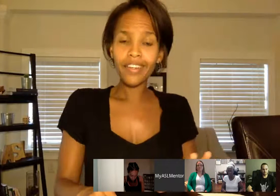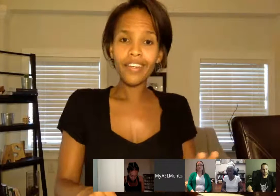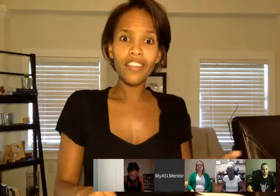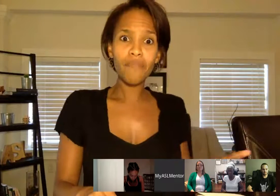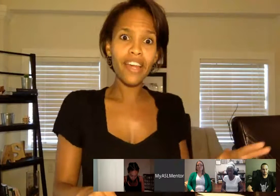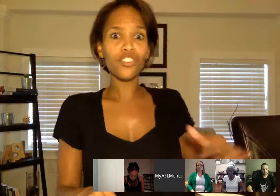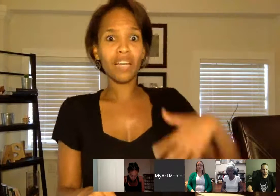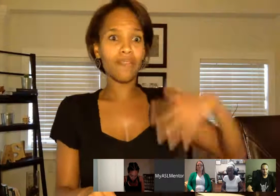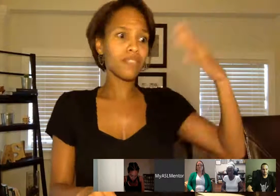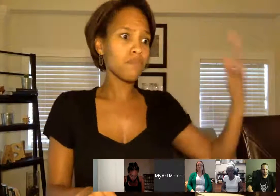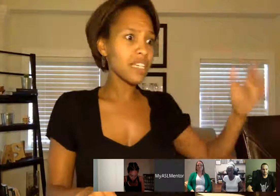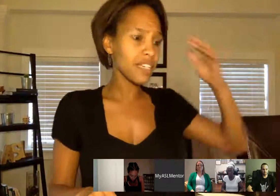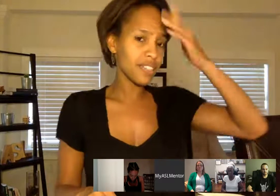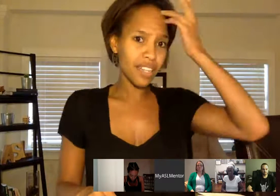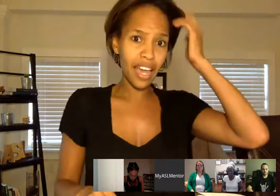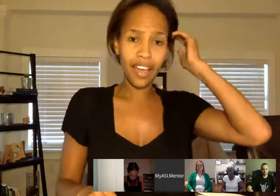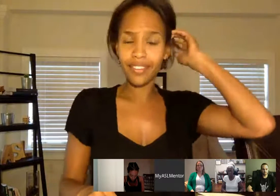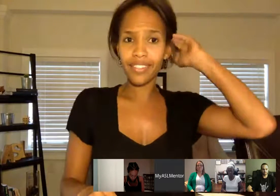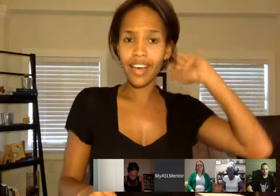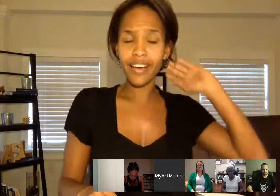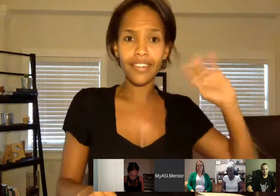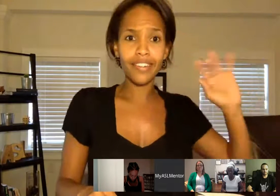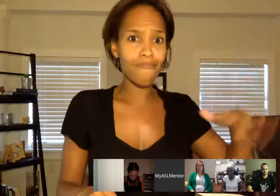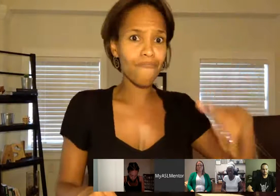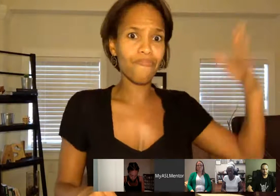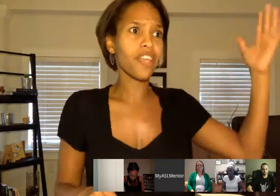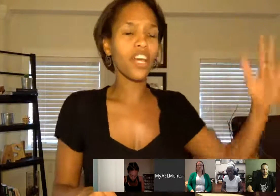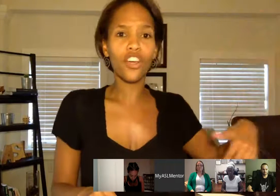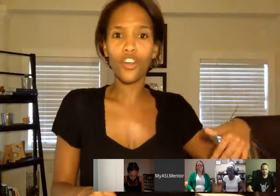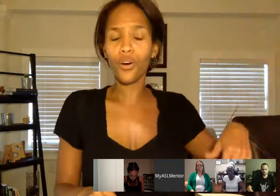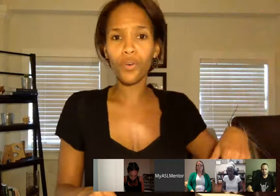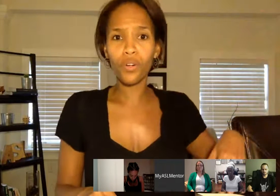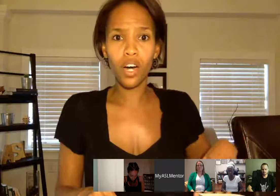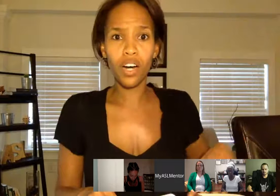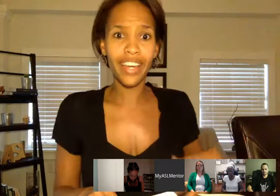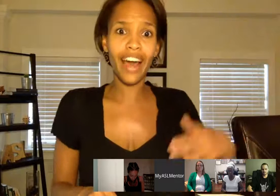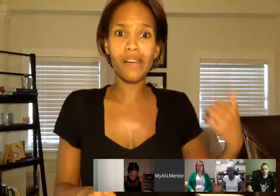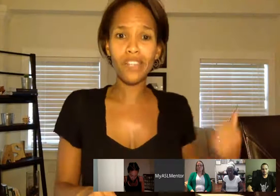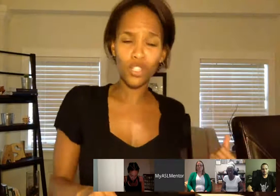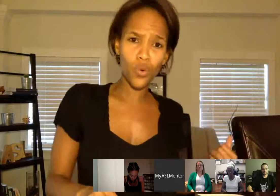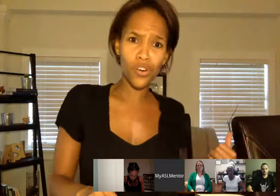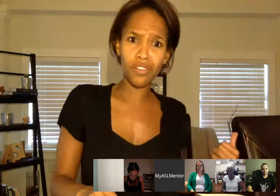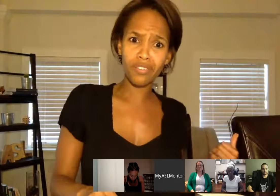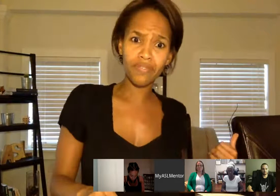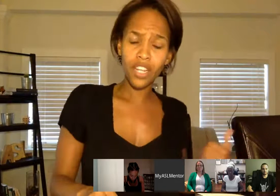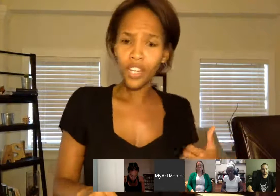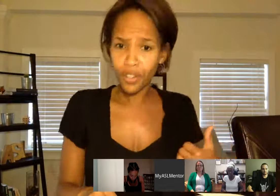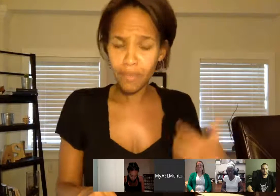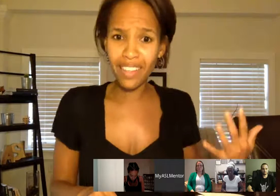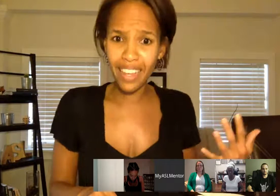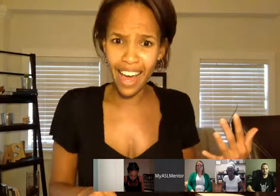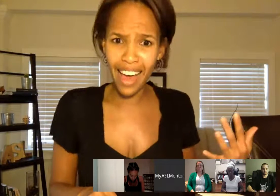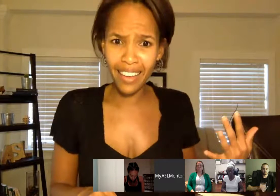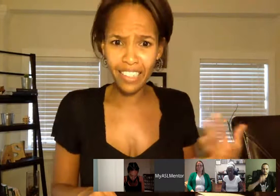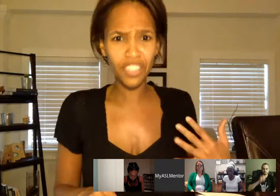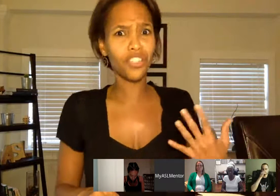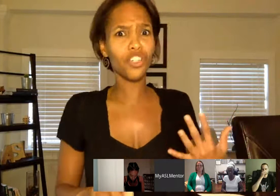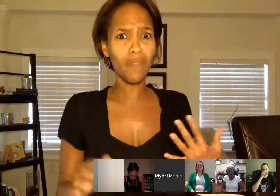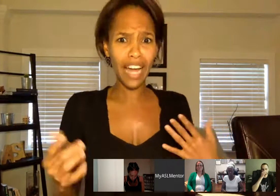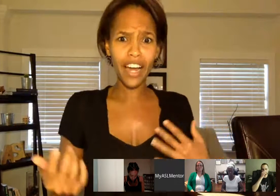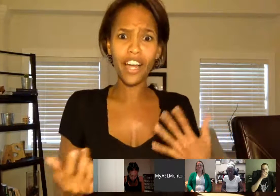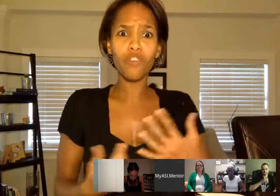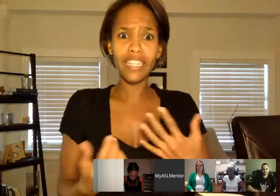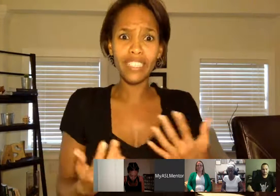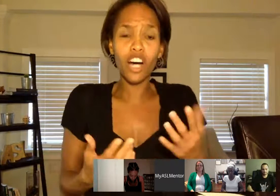like the manager came up to me and said, get out of my store, something like that.